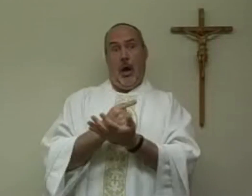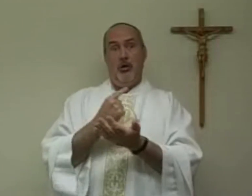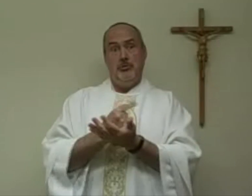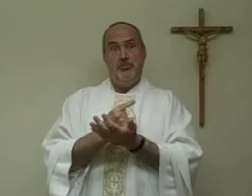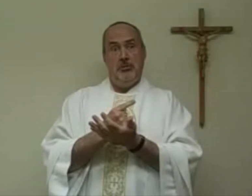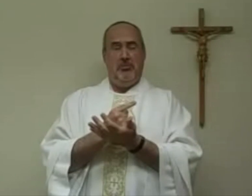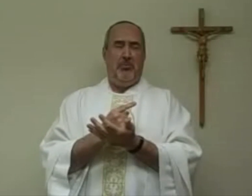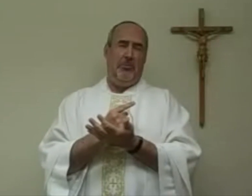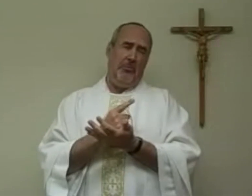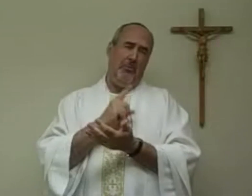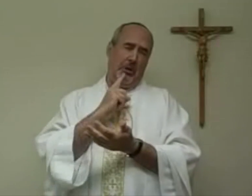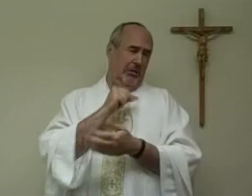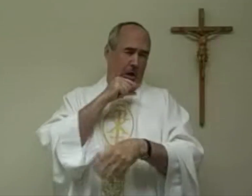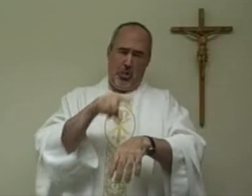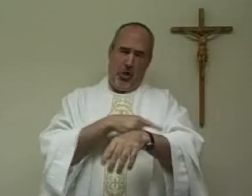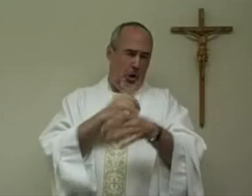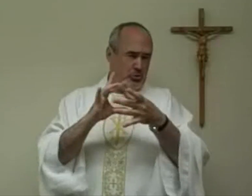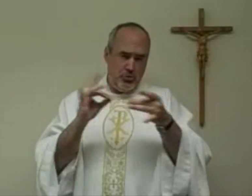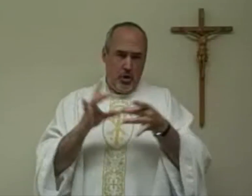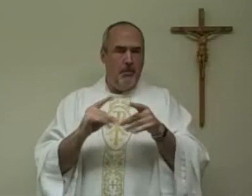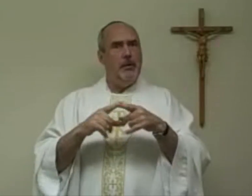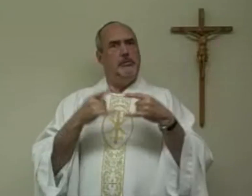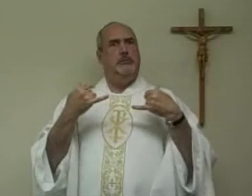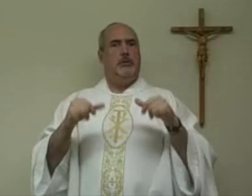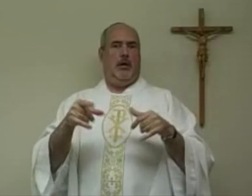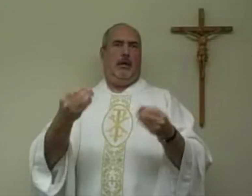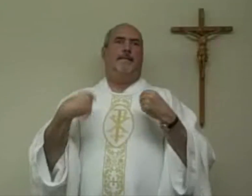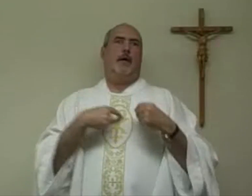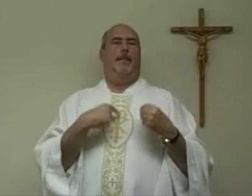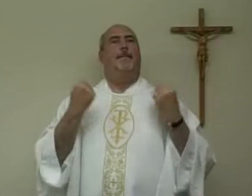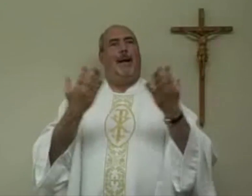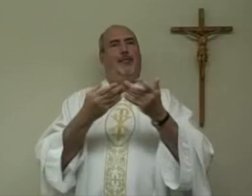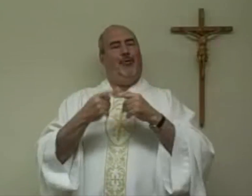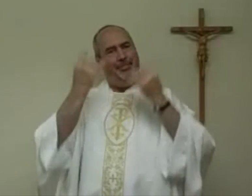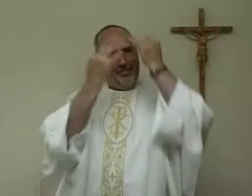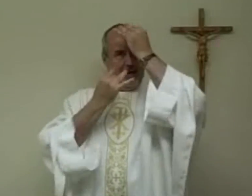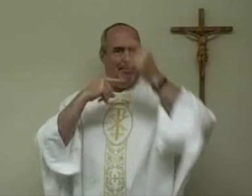it. So today's gospel really isn't a long story, but I think